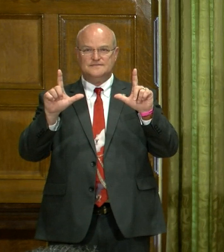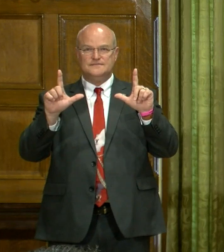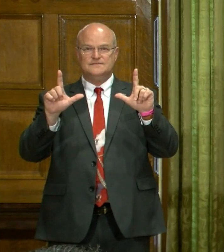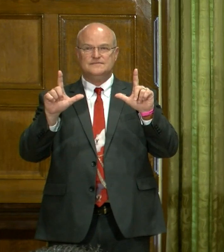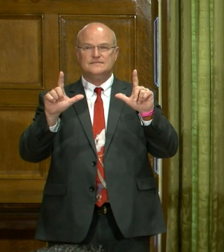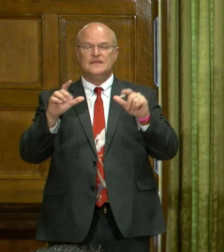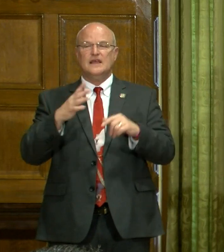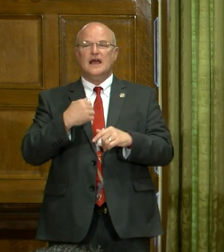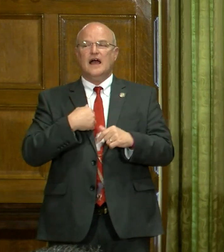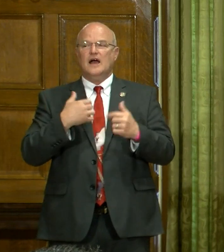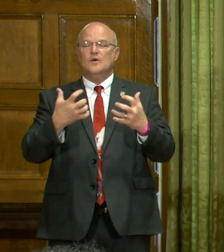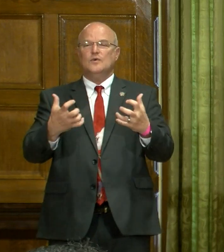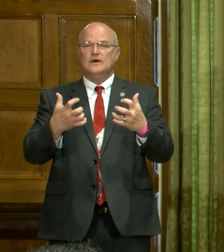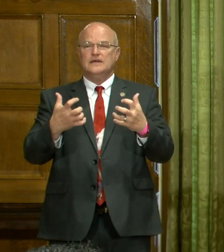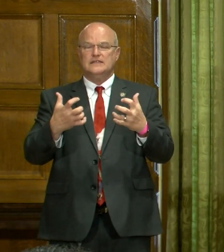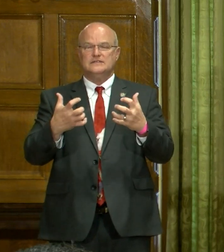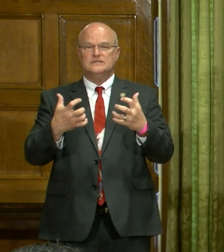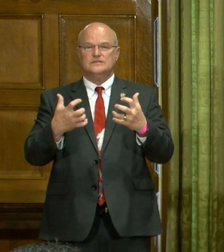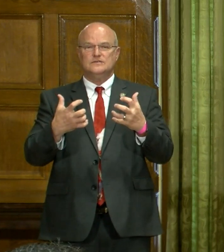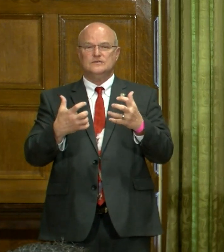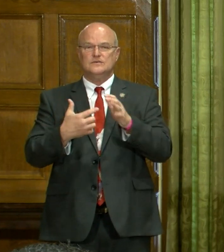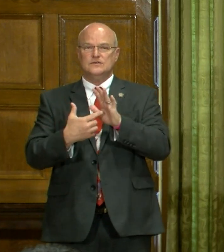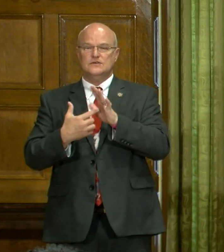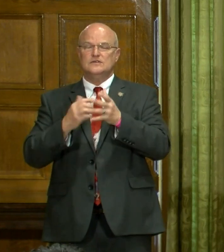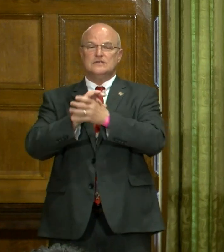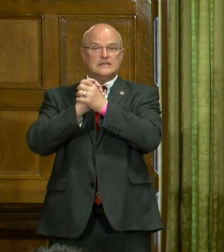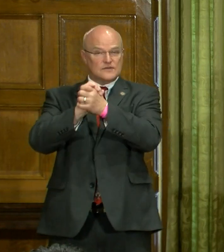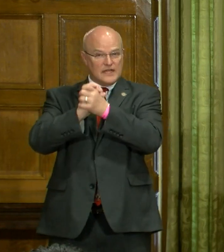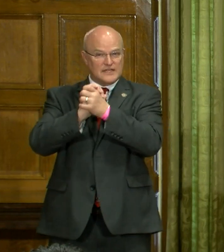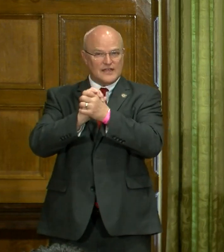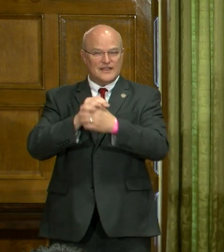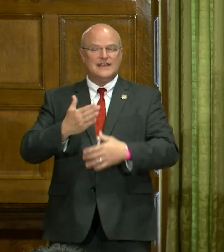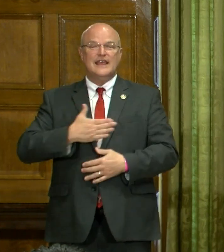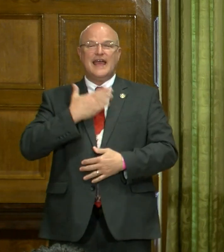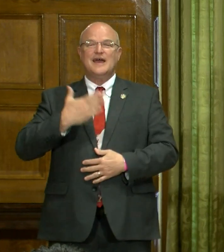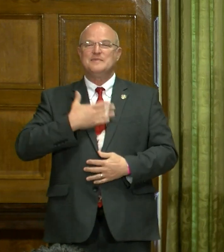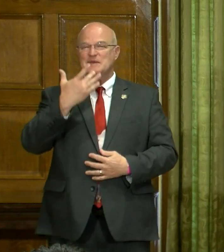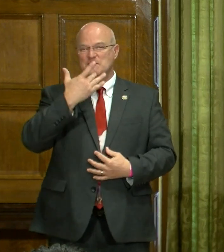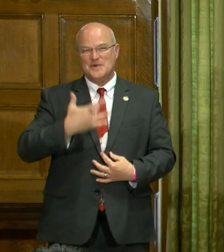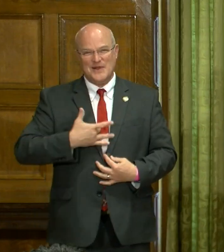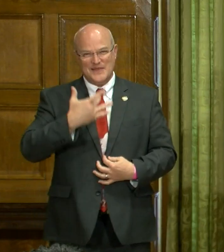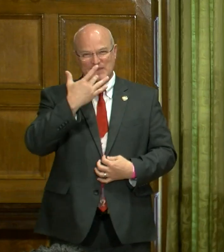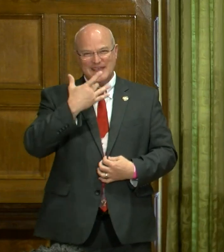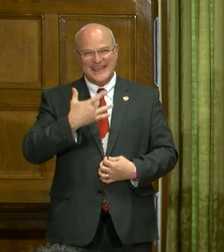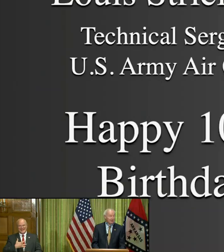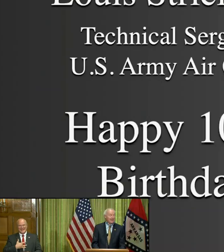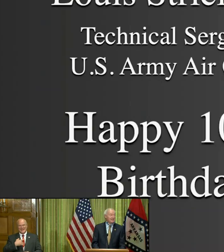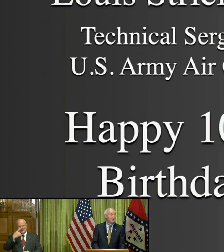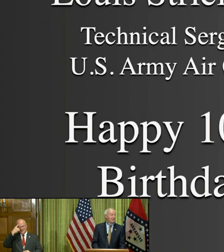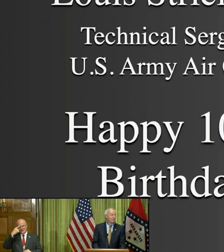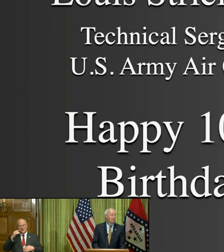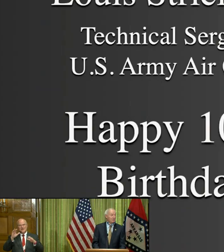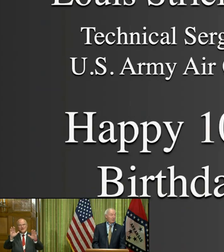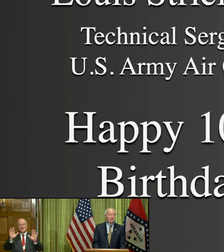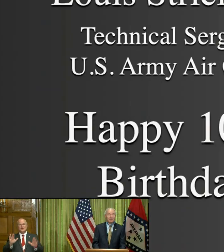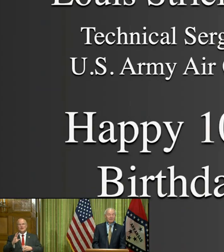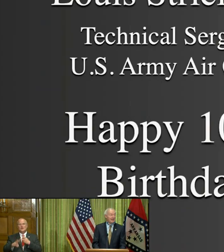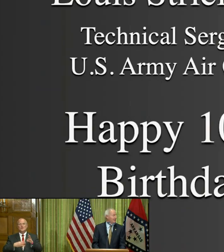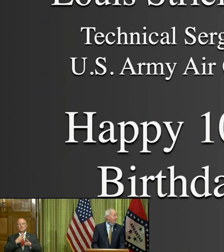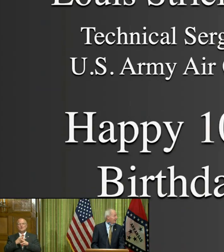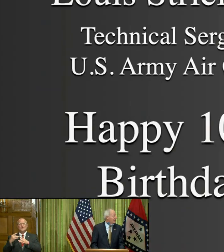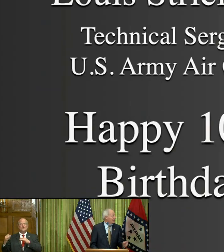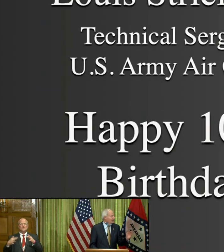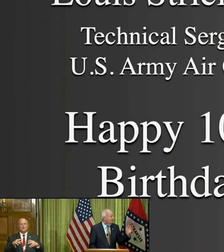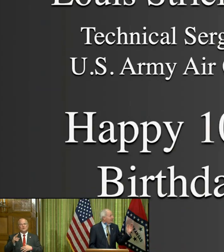board here, and I wanted to extend congratulations and happy birthday to a great World War